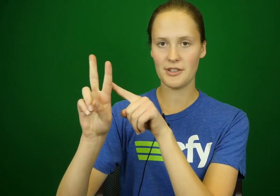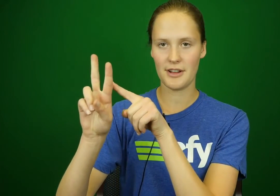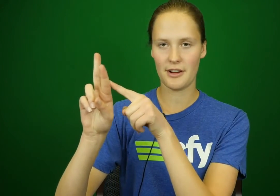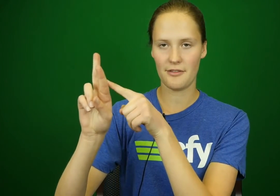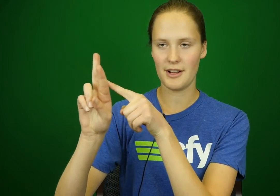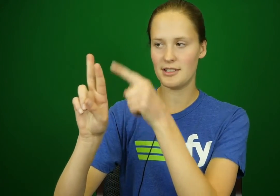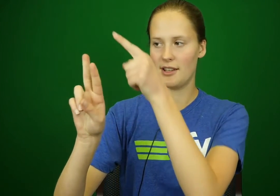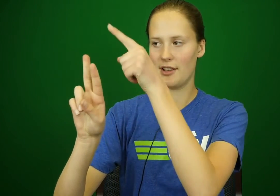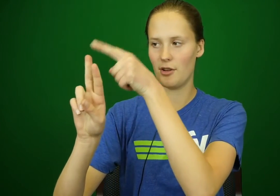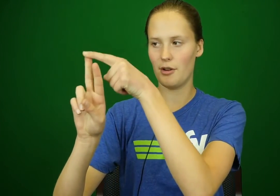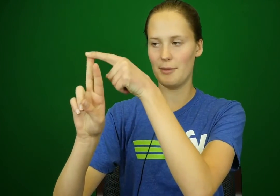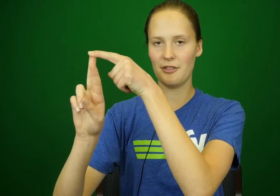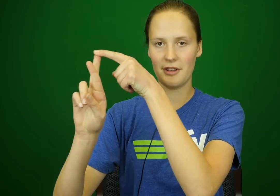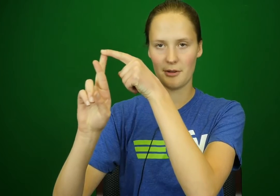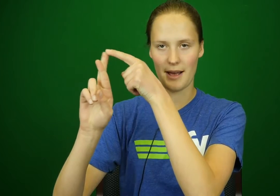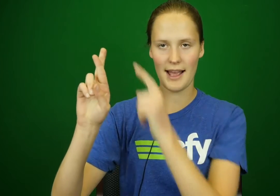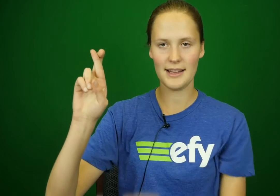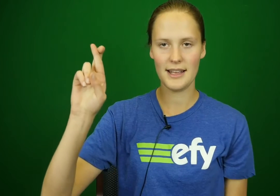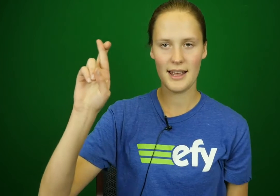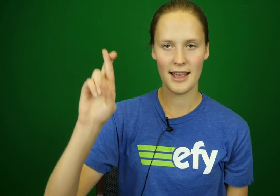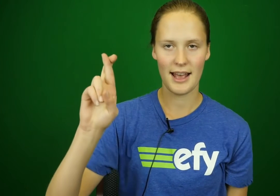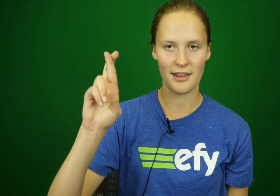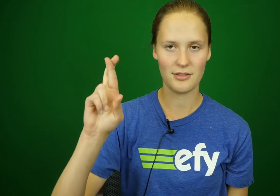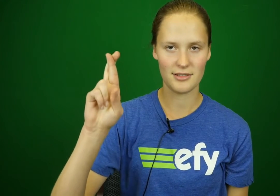finger in front, your middle finger behind, and you just